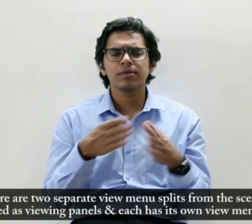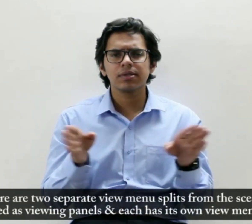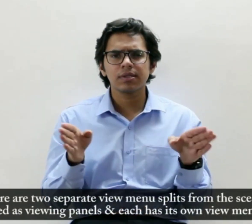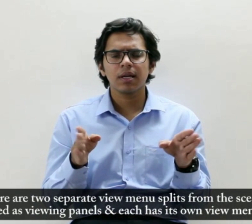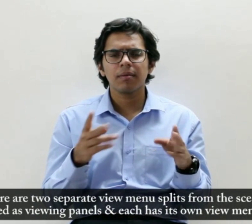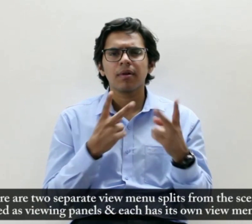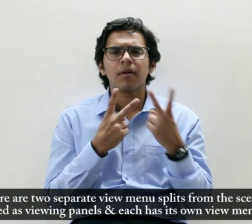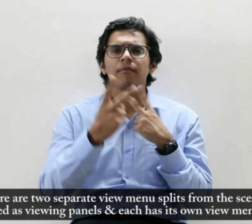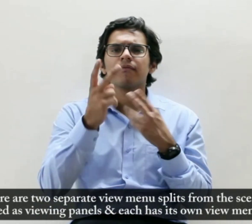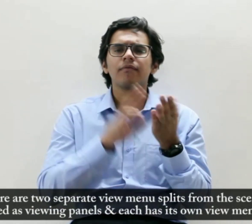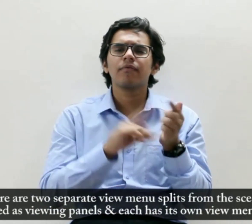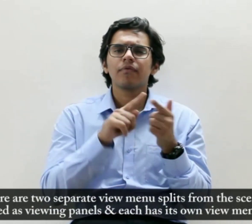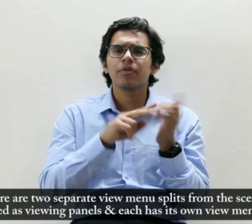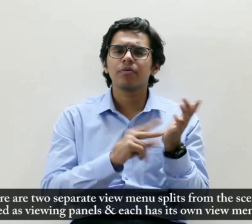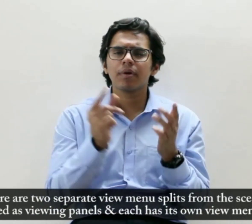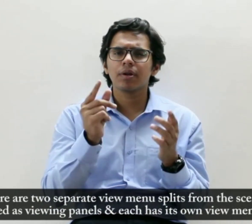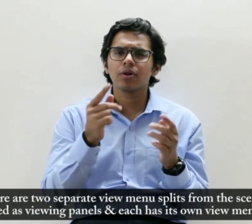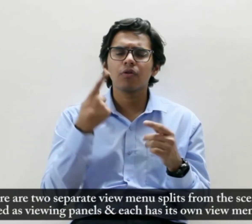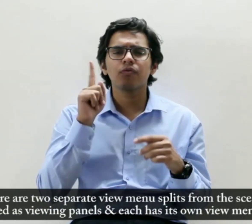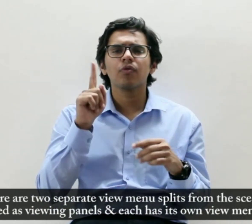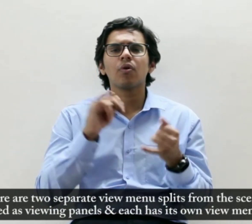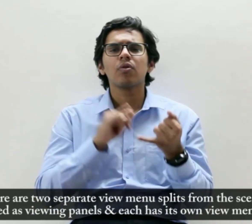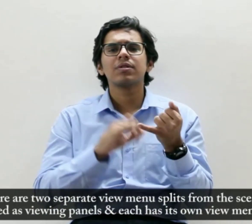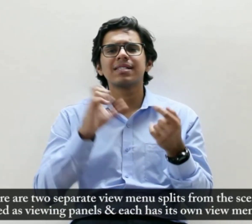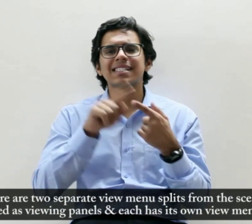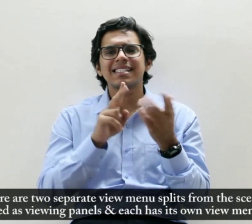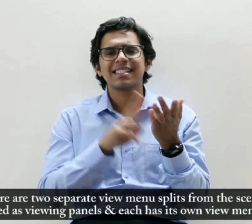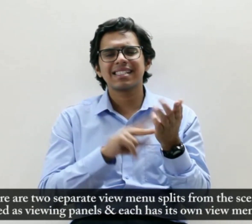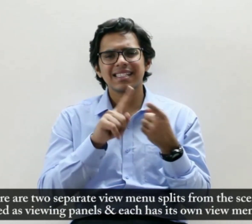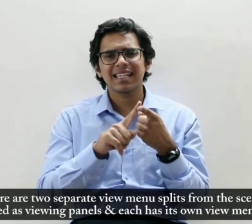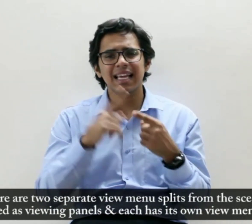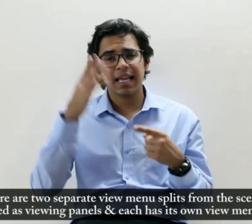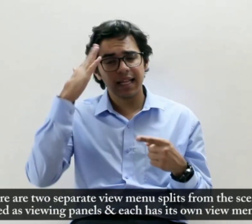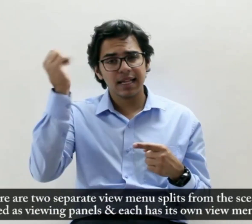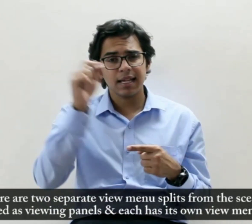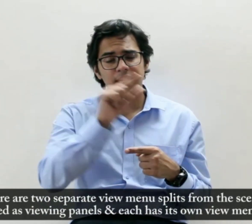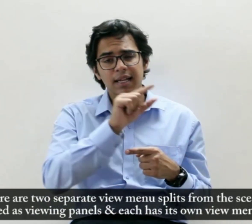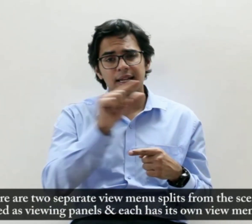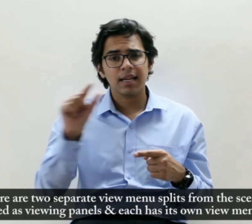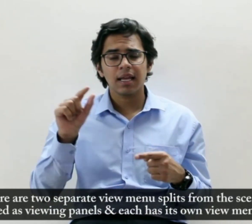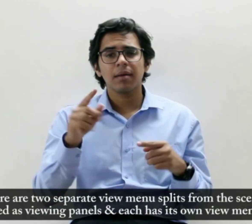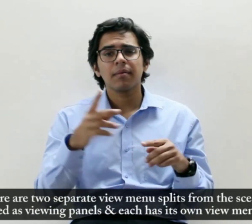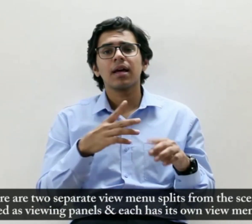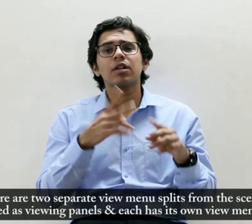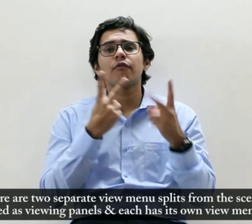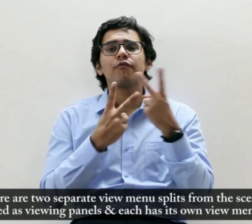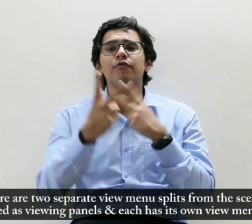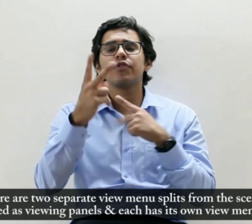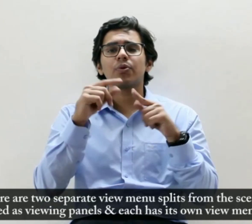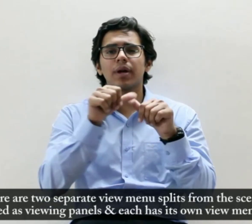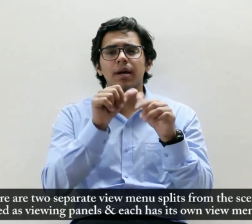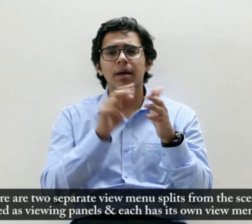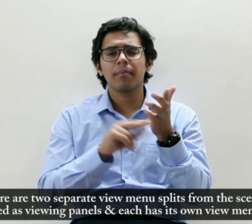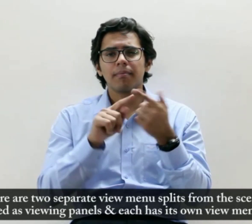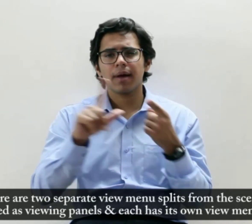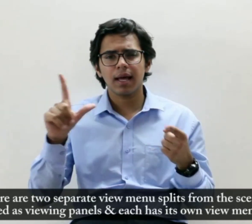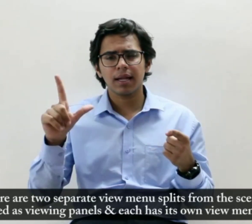Then there are 2 separate view menu splits from the scene view, titled as viewing panels, and